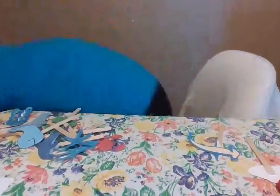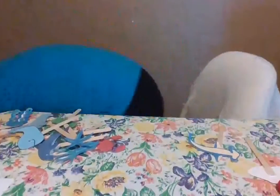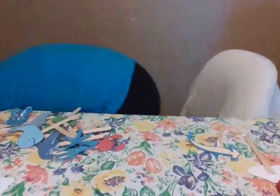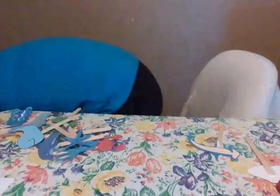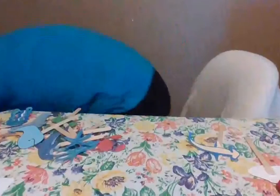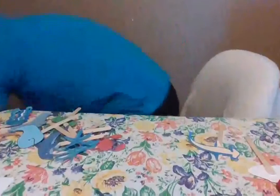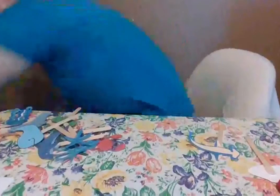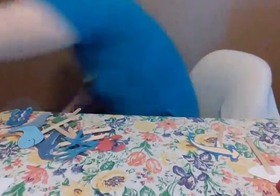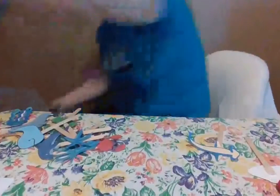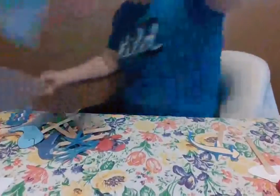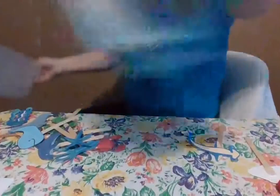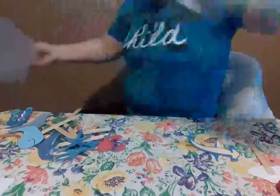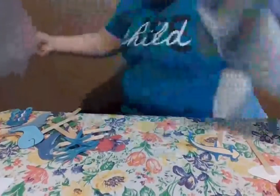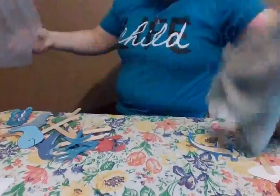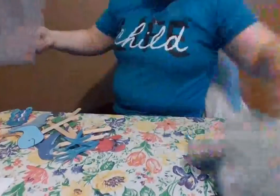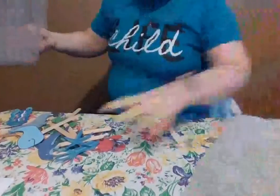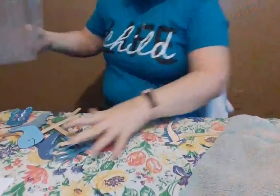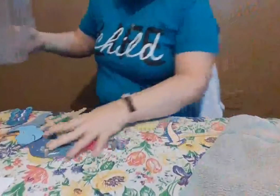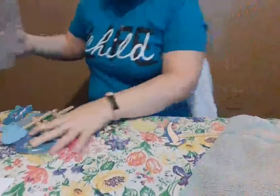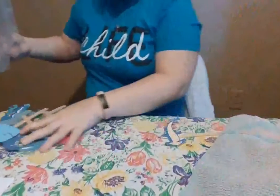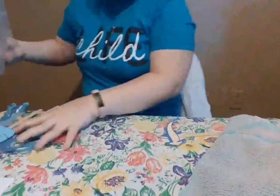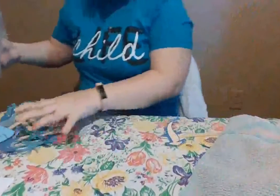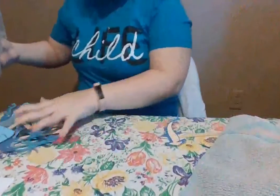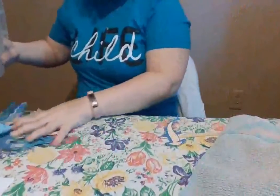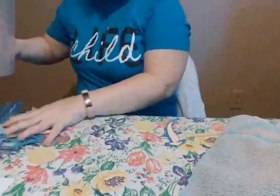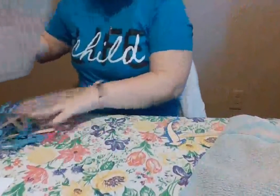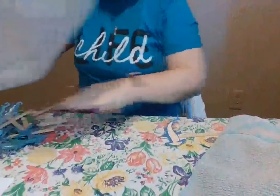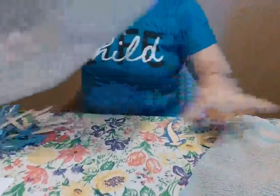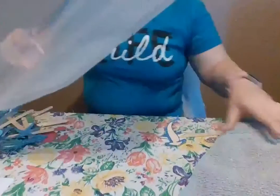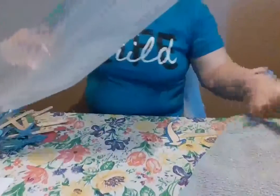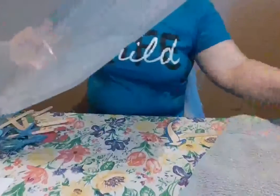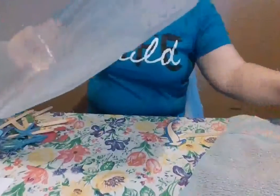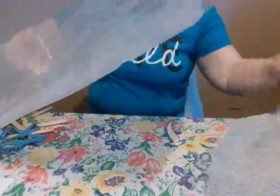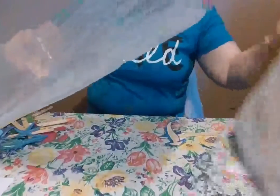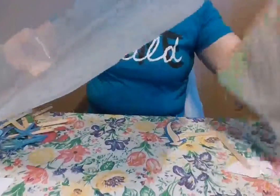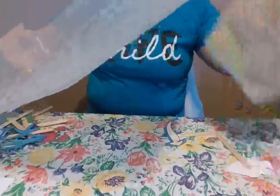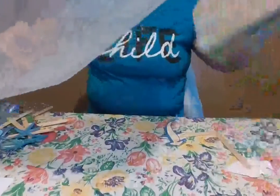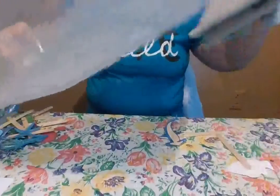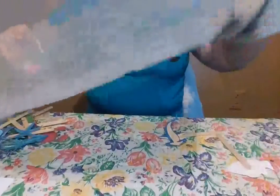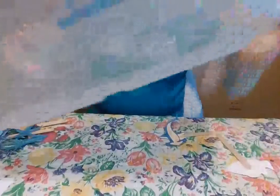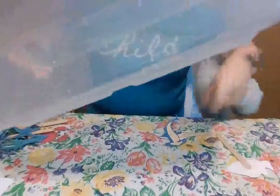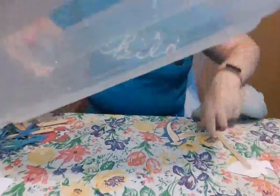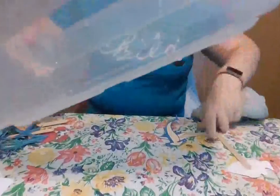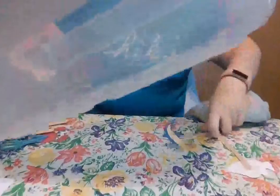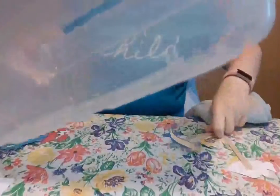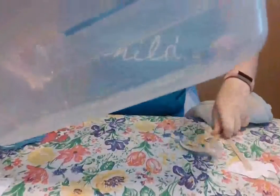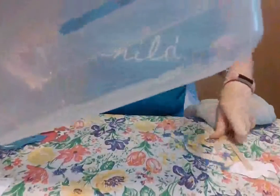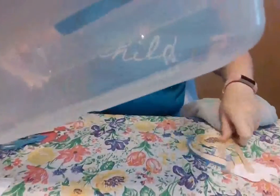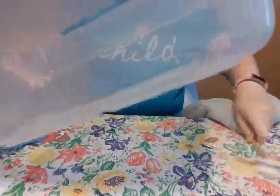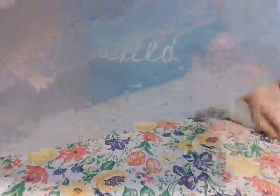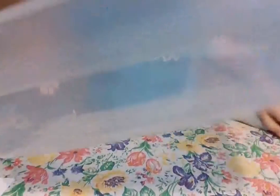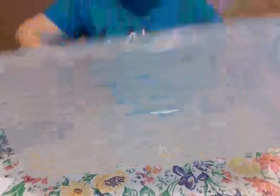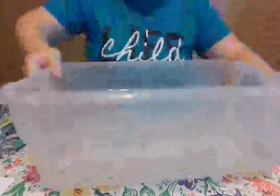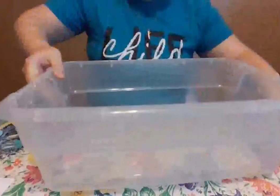I'm going to get out my buckets and set my sea animals aside, and I have